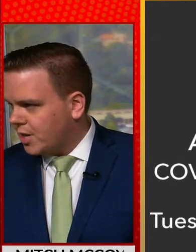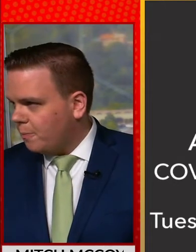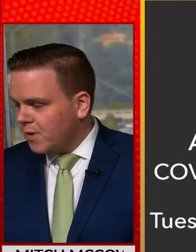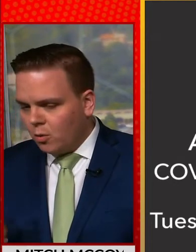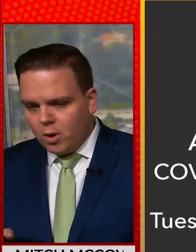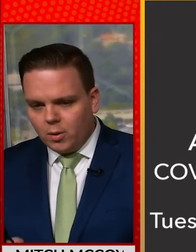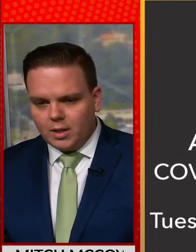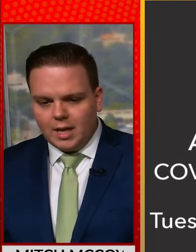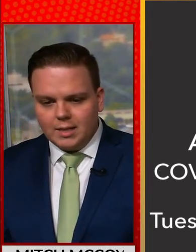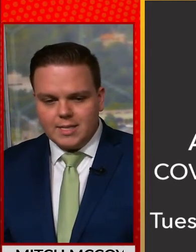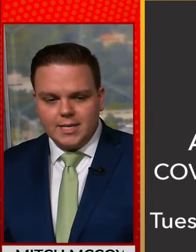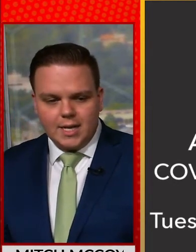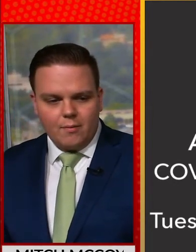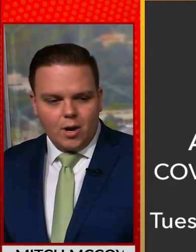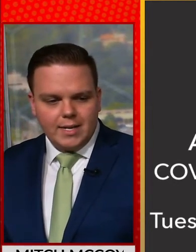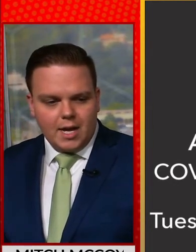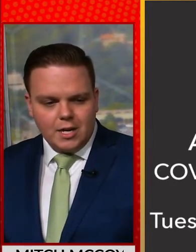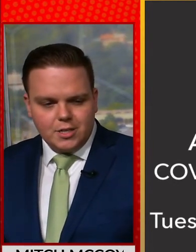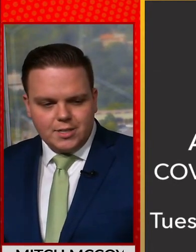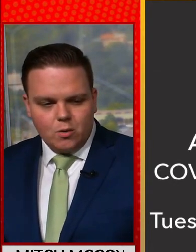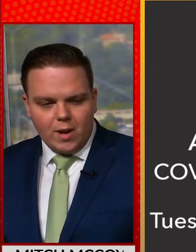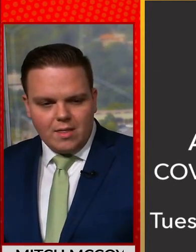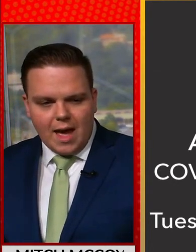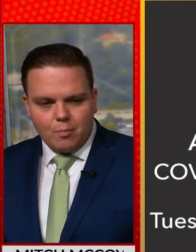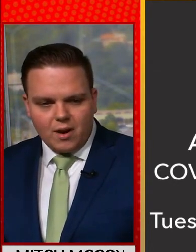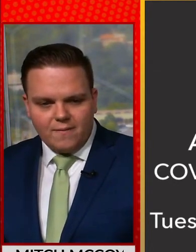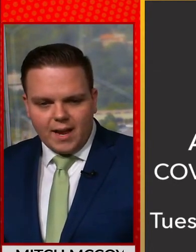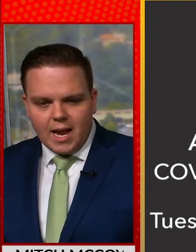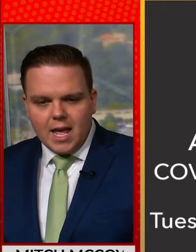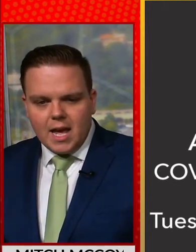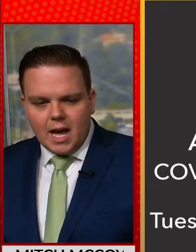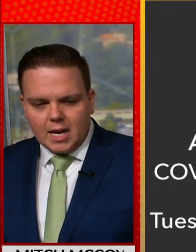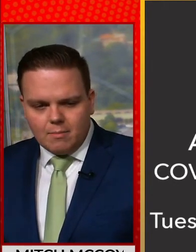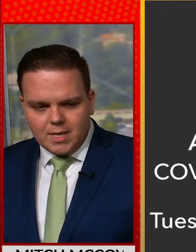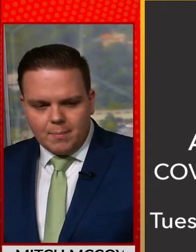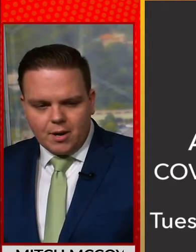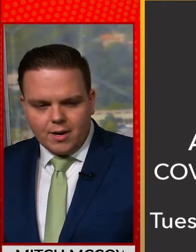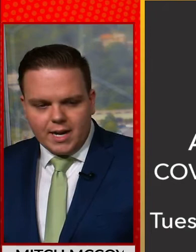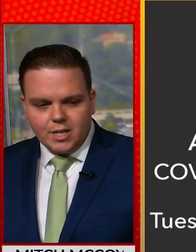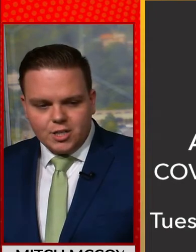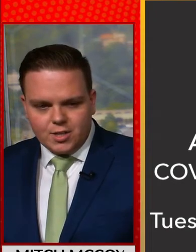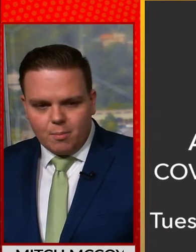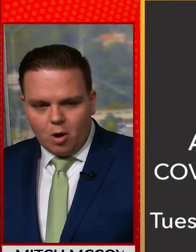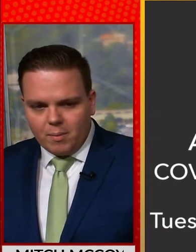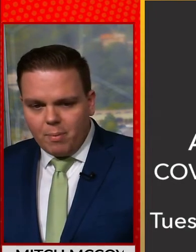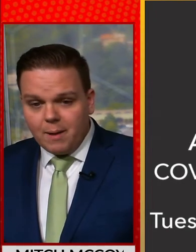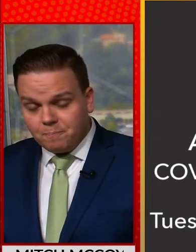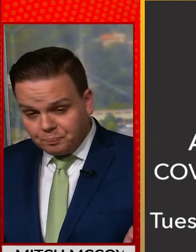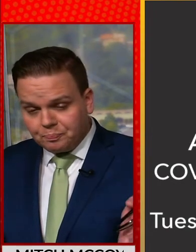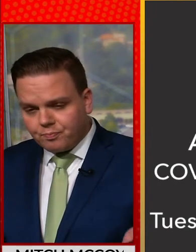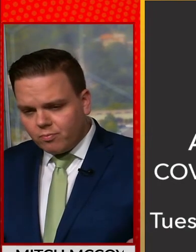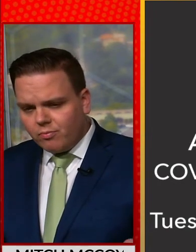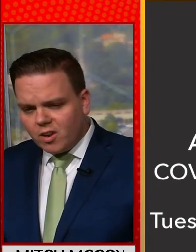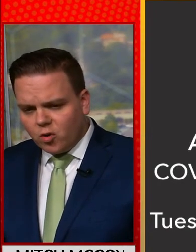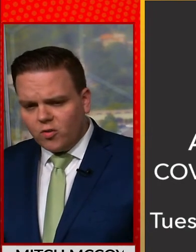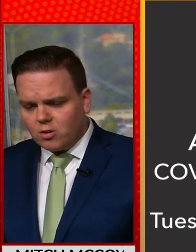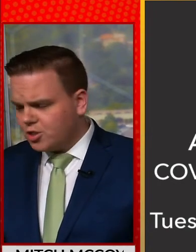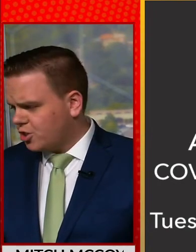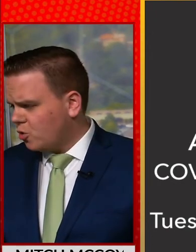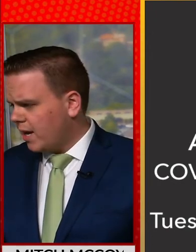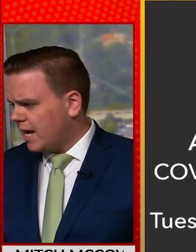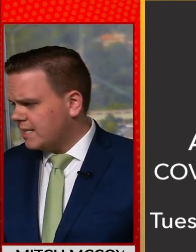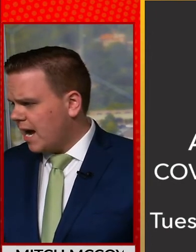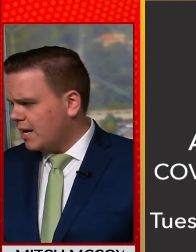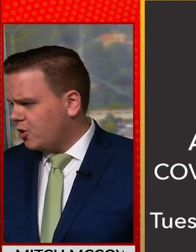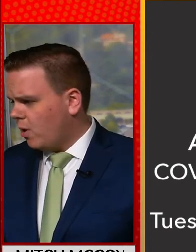well. So we will listen into Governor Asa Hutchinson when that briefing comes up here in just a moment. But for folks